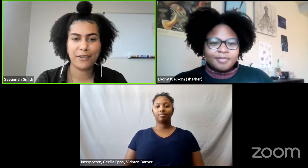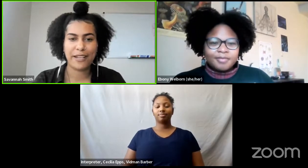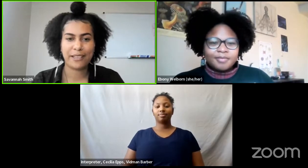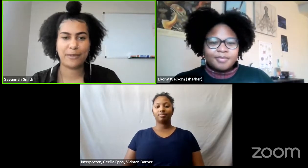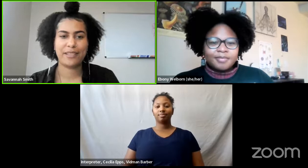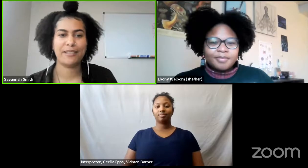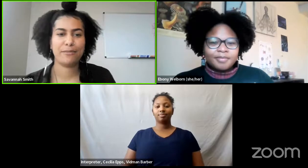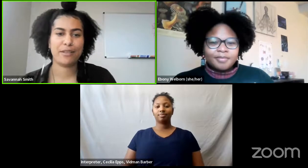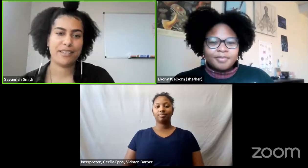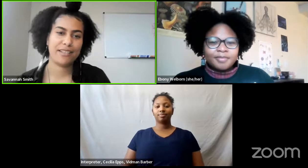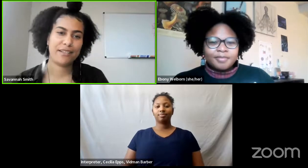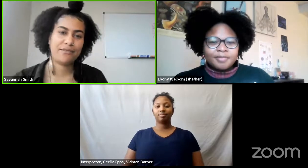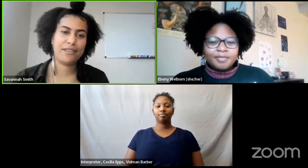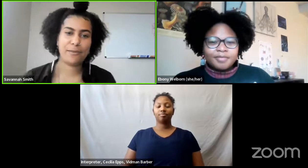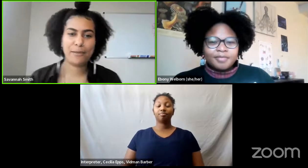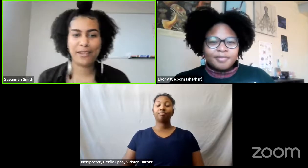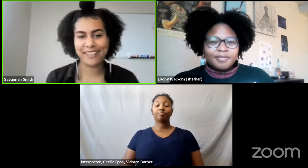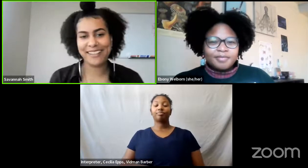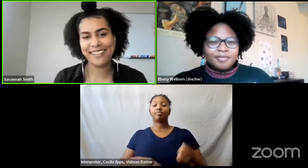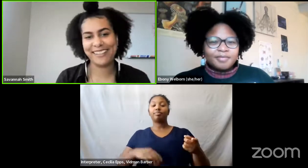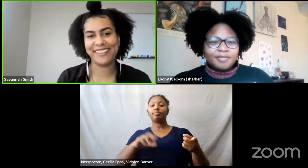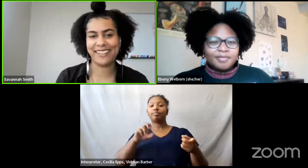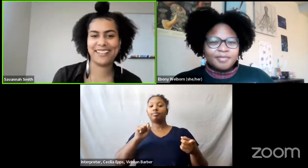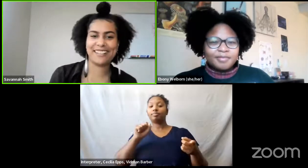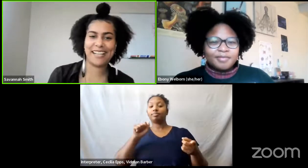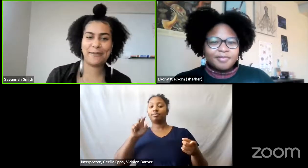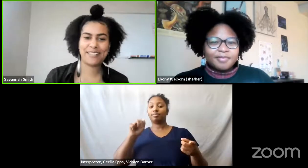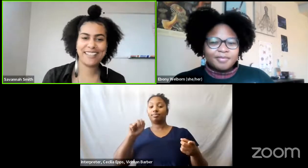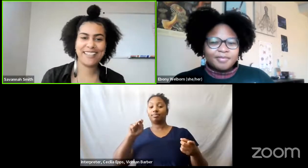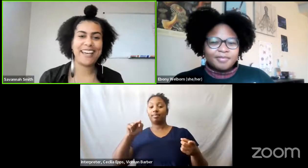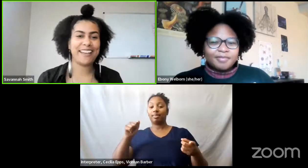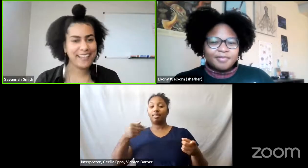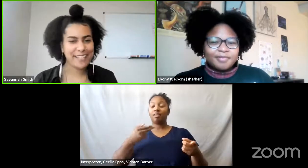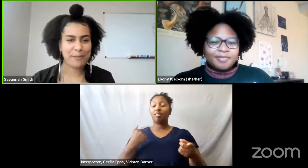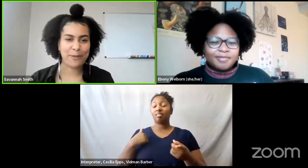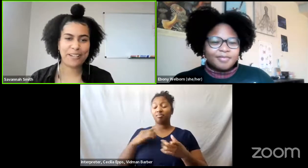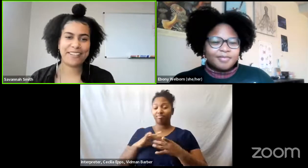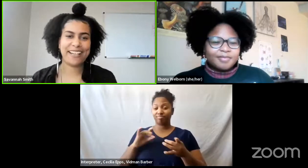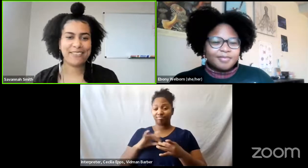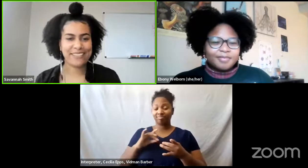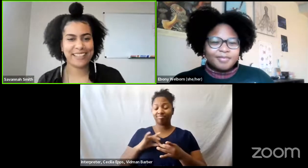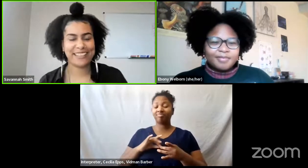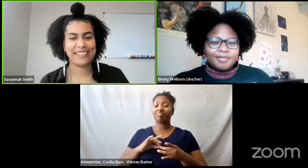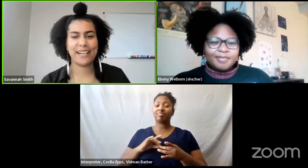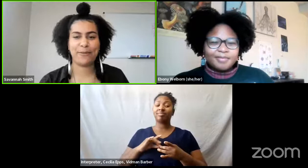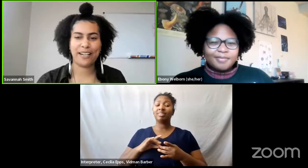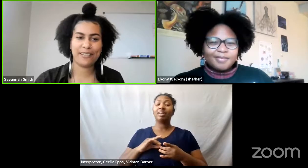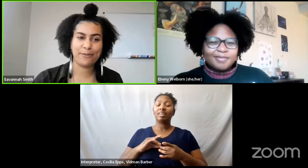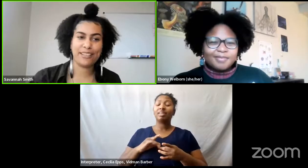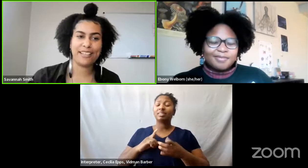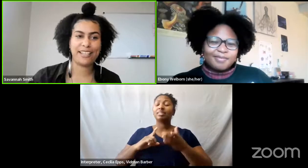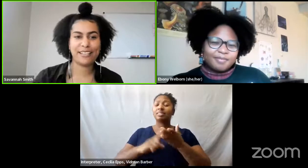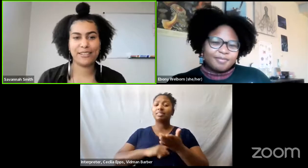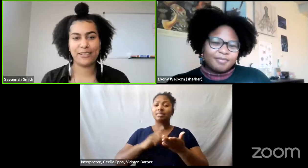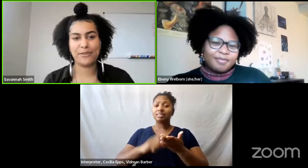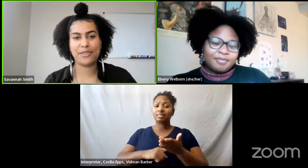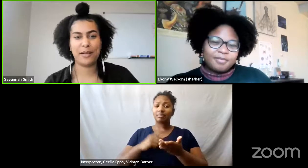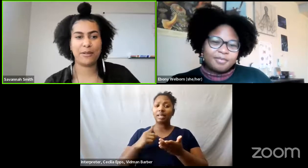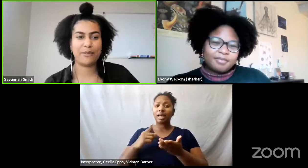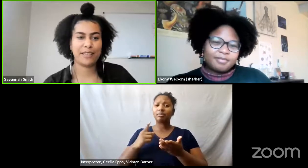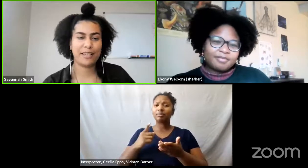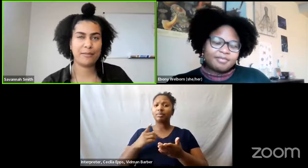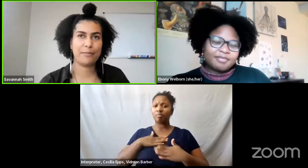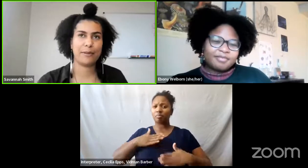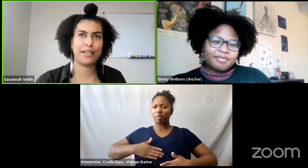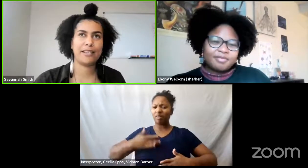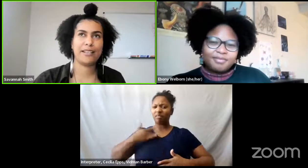For me, I know I could be pretty stiff in my body a lot of times. Unless I'm in water, that feels like the time where I could really like loosen